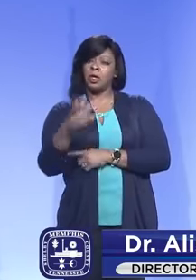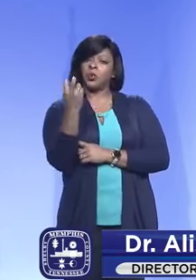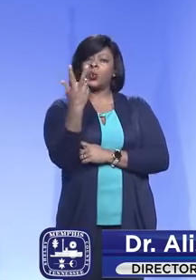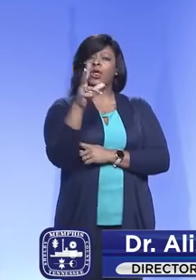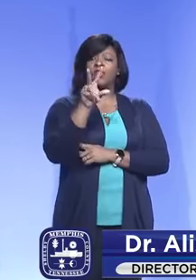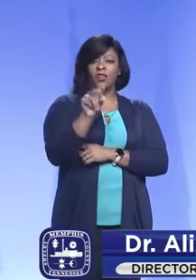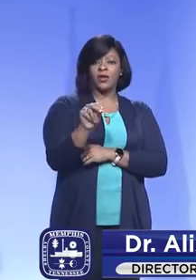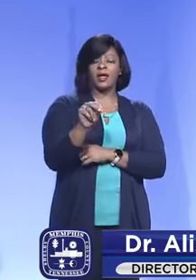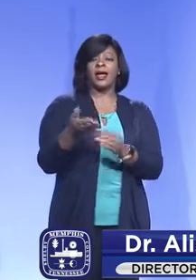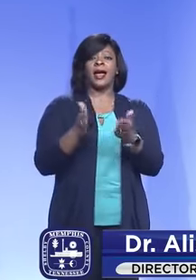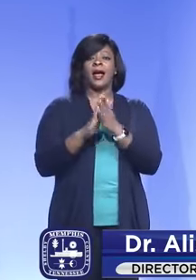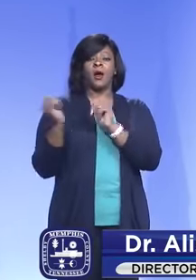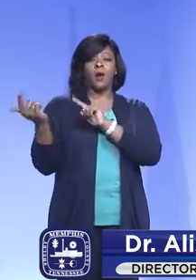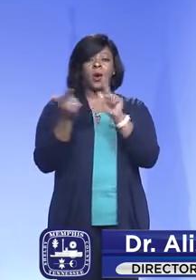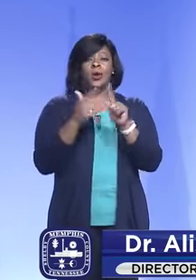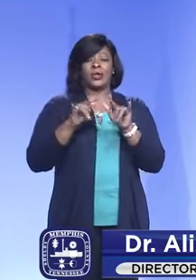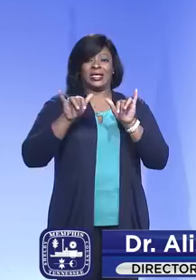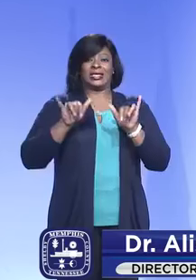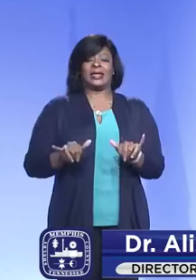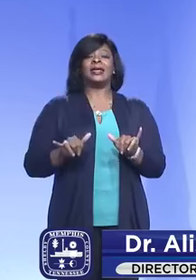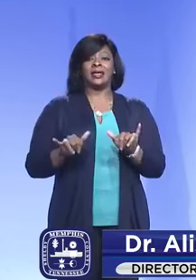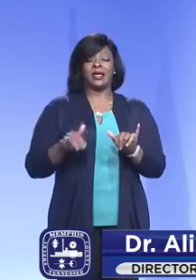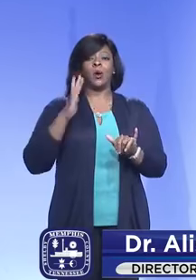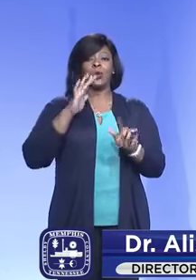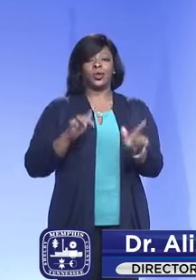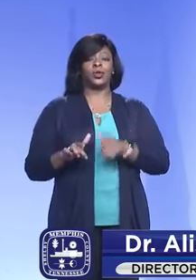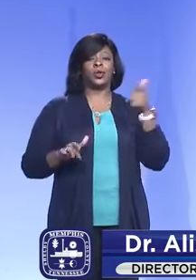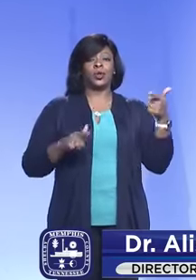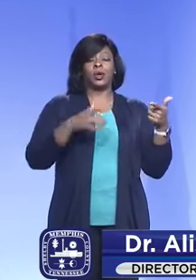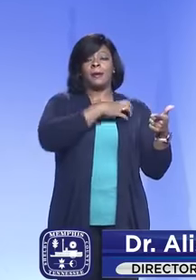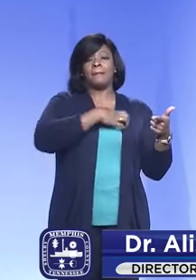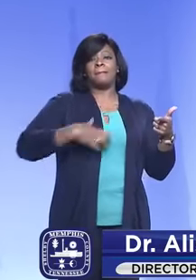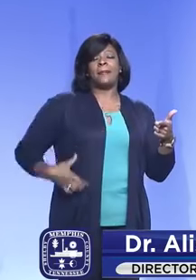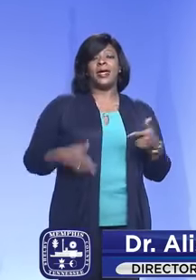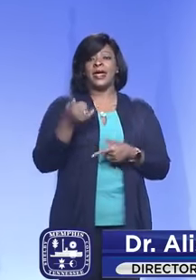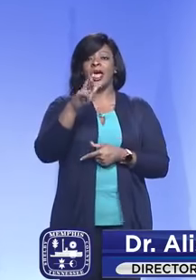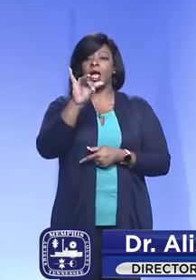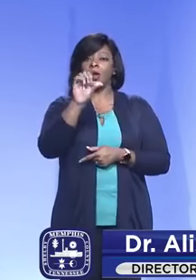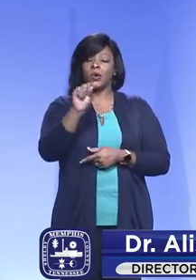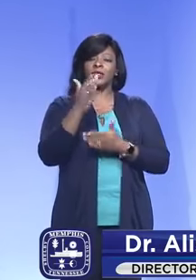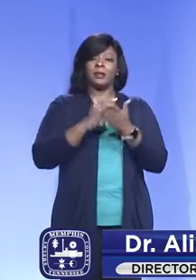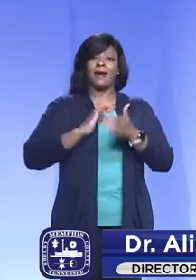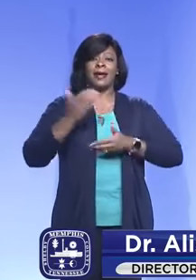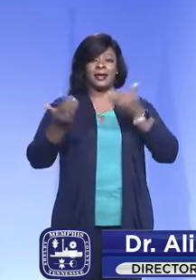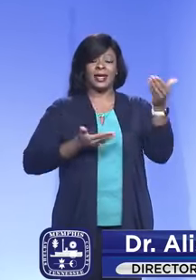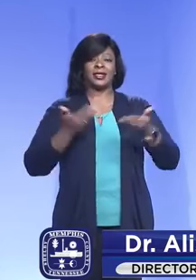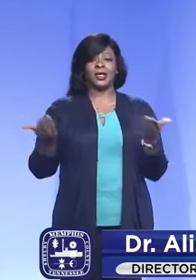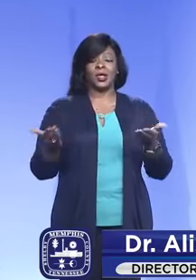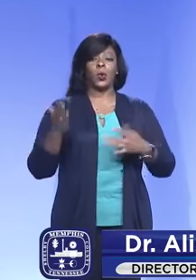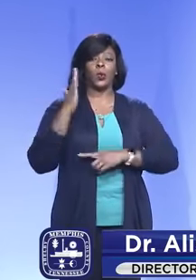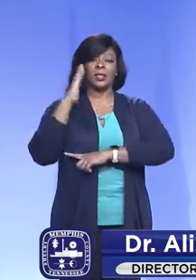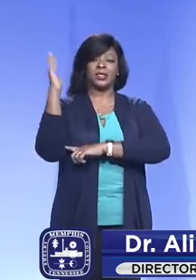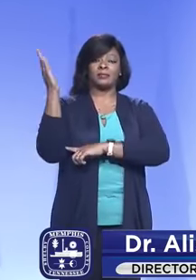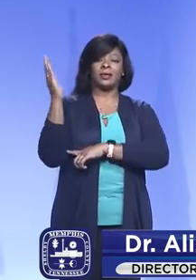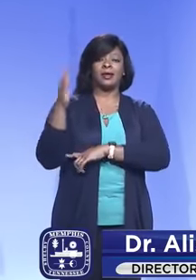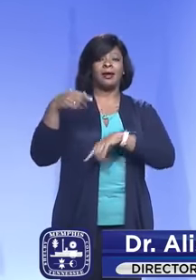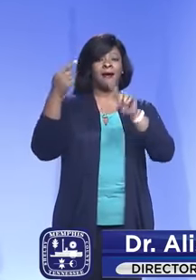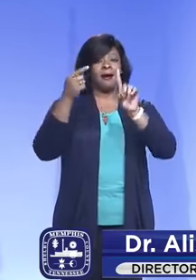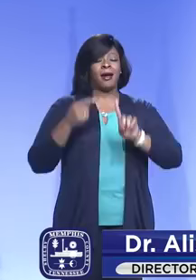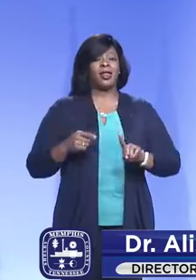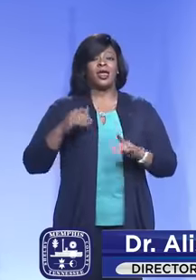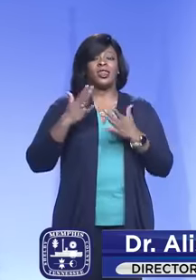12:30, I ask everyone to stay on. I'm going to turn it over to Mayor Harris, and some of our guests who are here with us today are going to highlight some